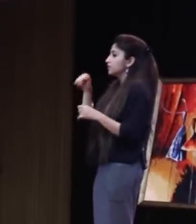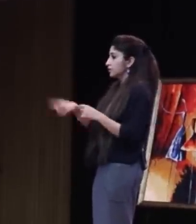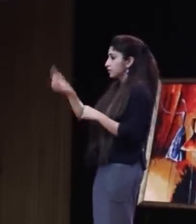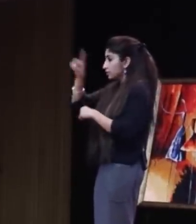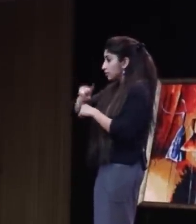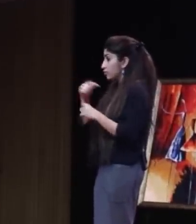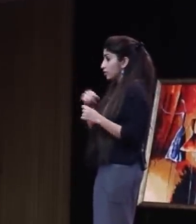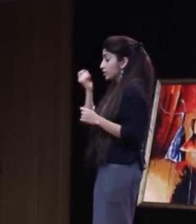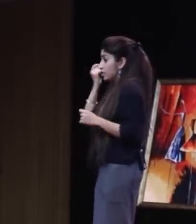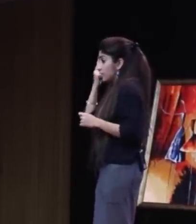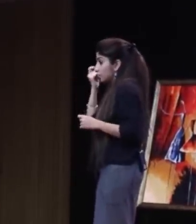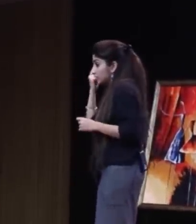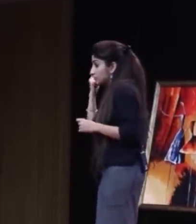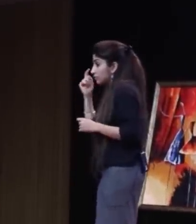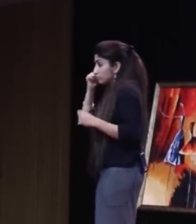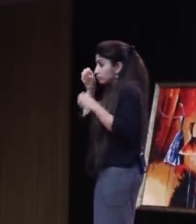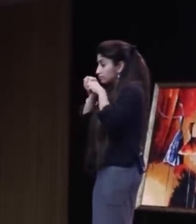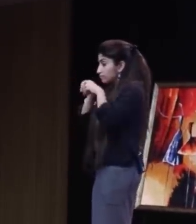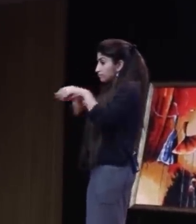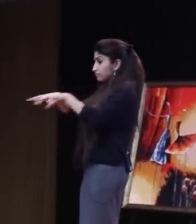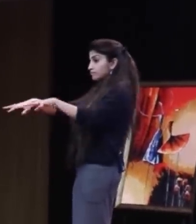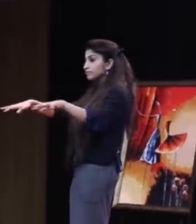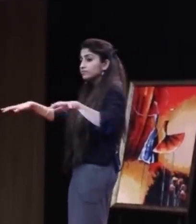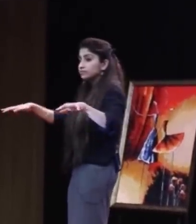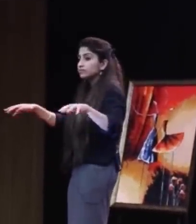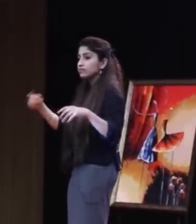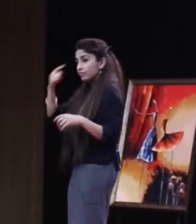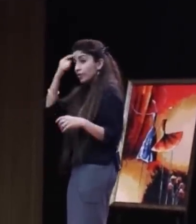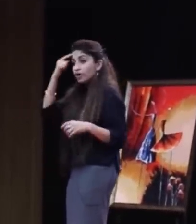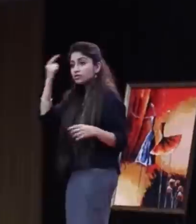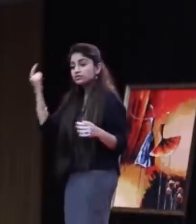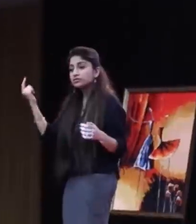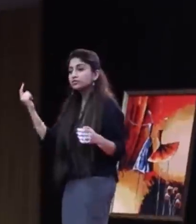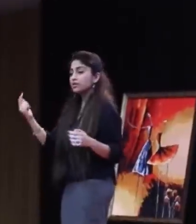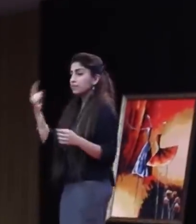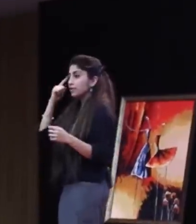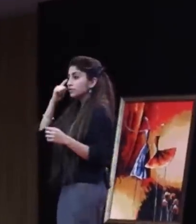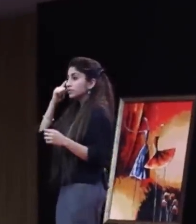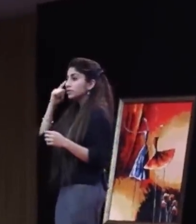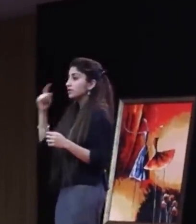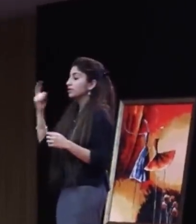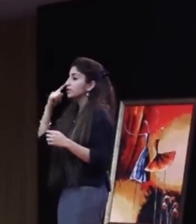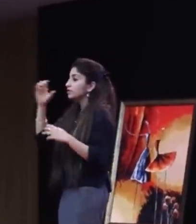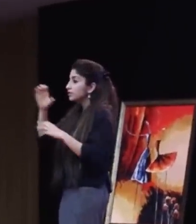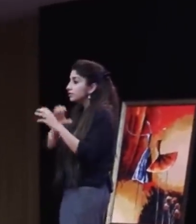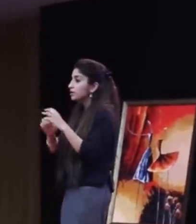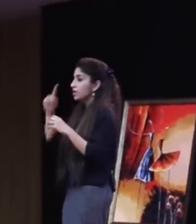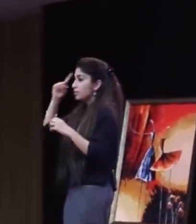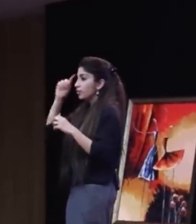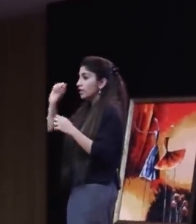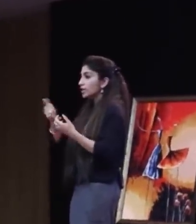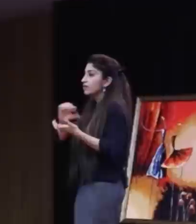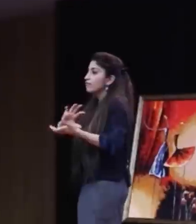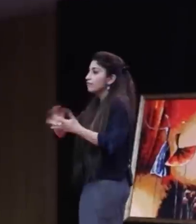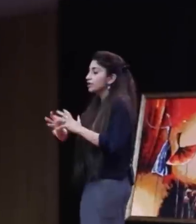need to expand our thinking, because based on research and studies, it has been